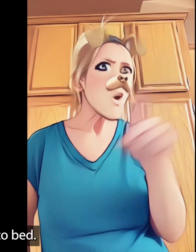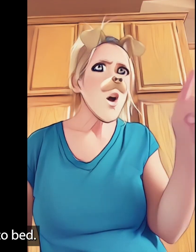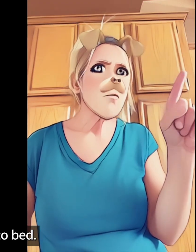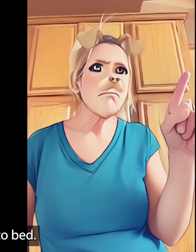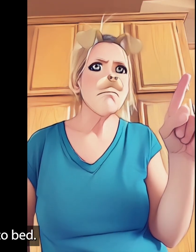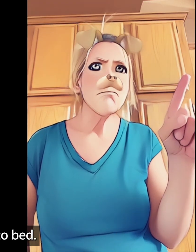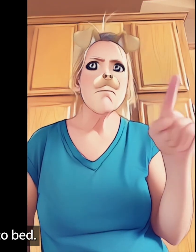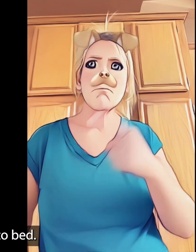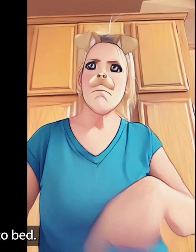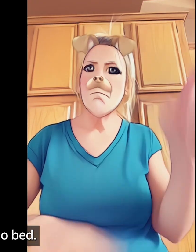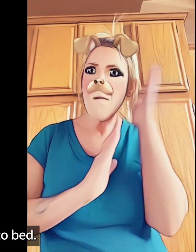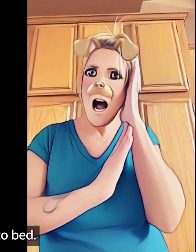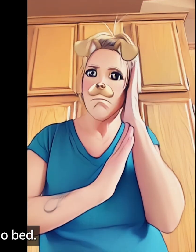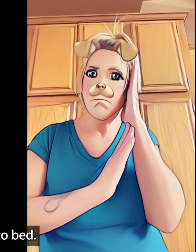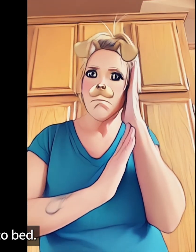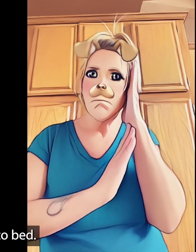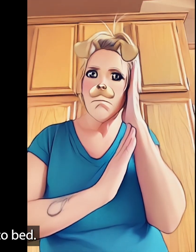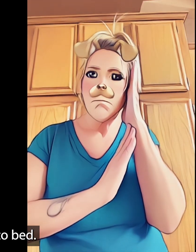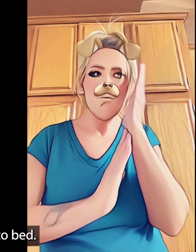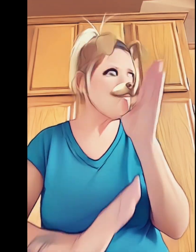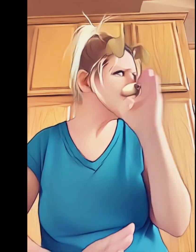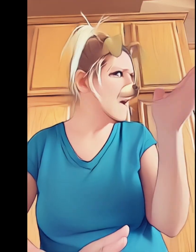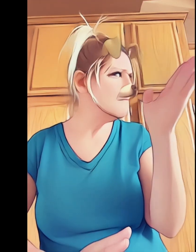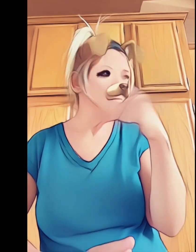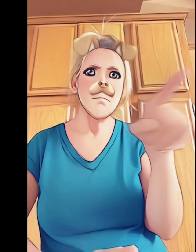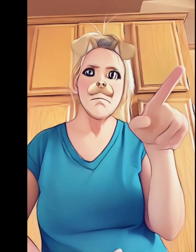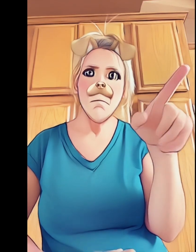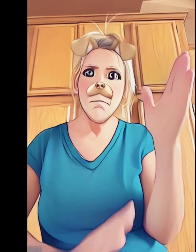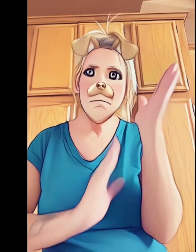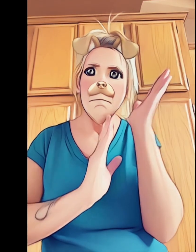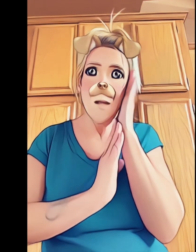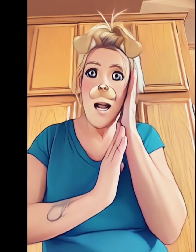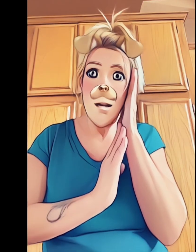You go straight to bed."